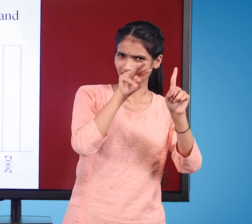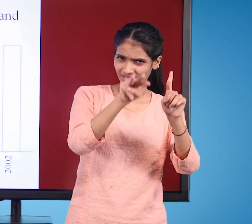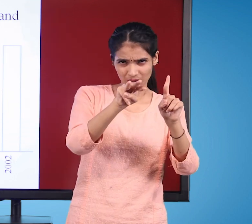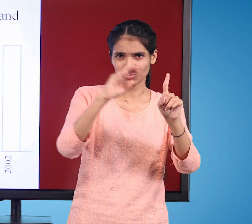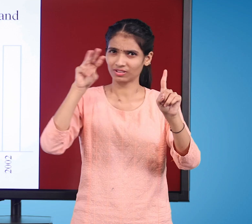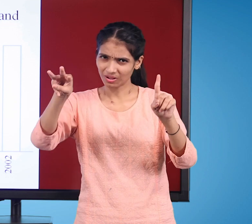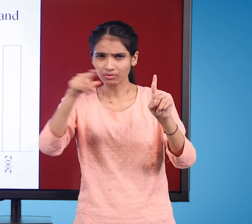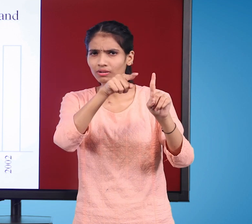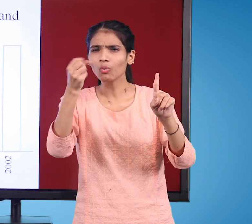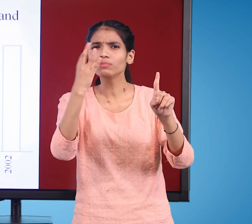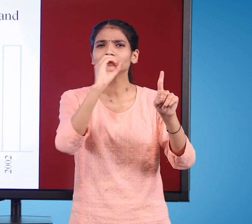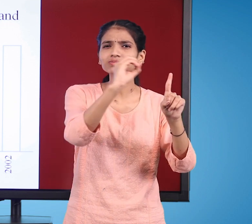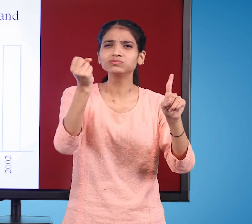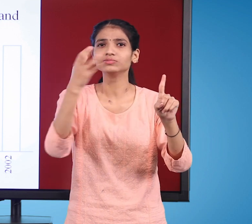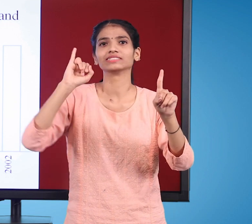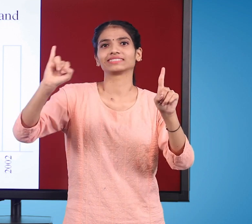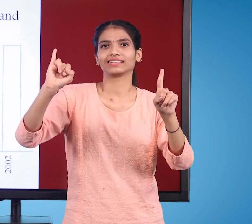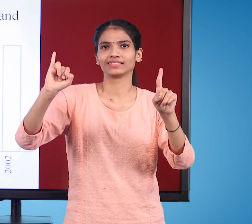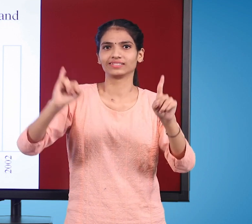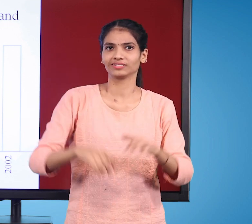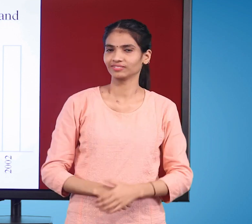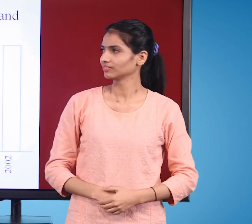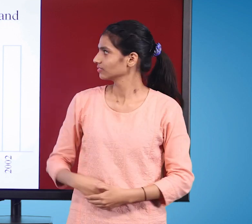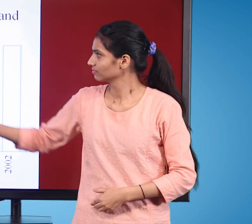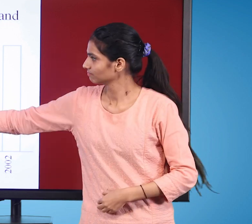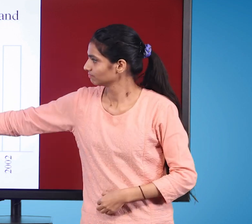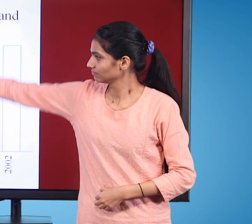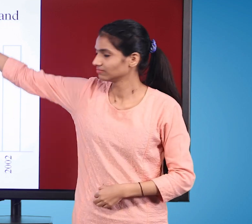1 unit length is equal to 5,000 tons.